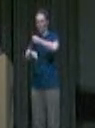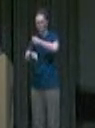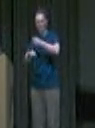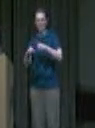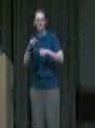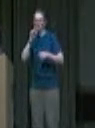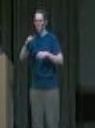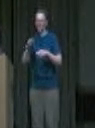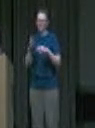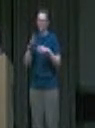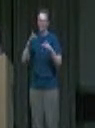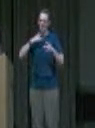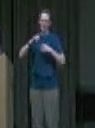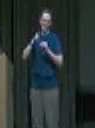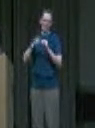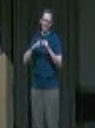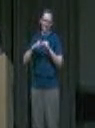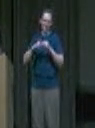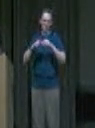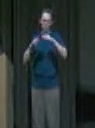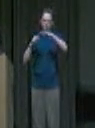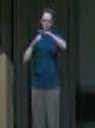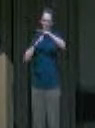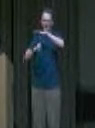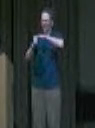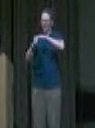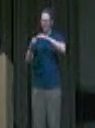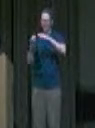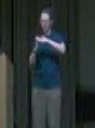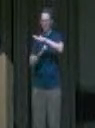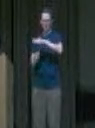the clearance issue under Front Street Bridge.